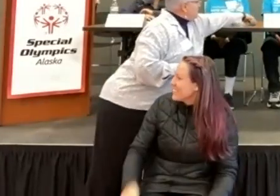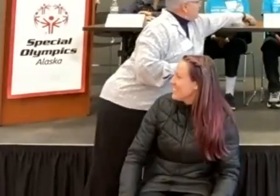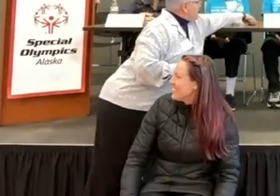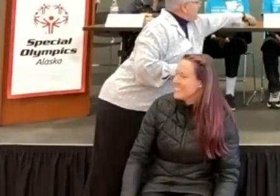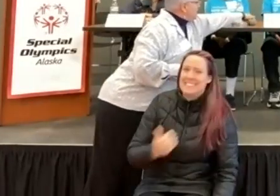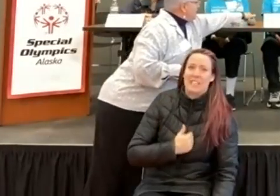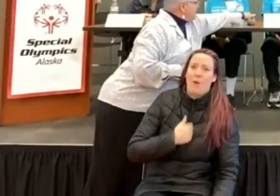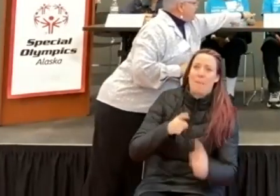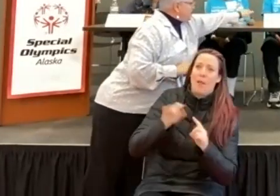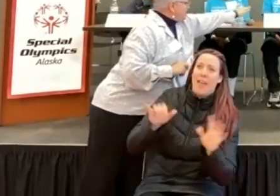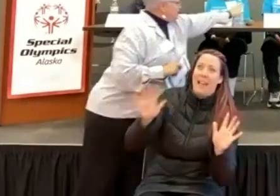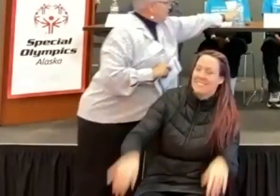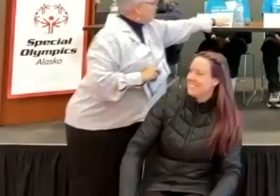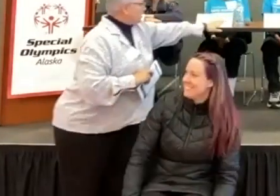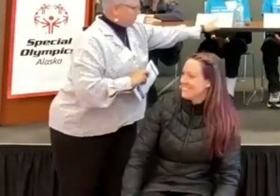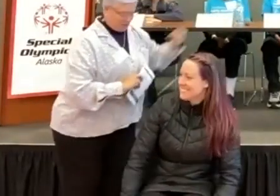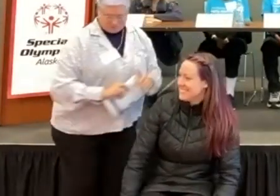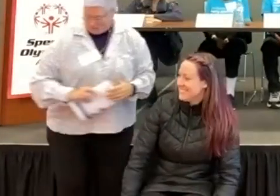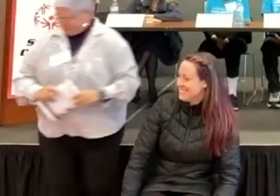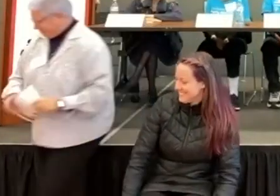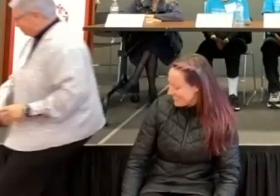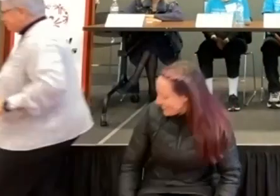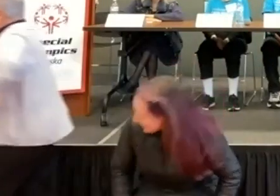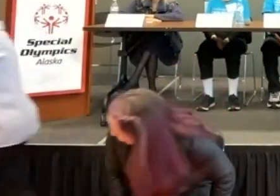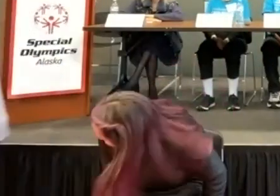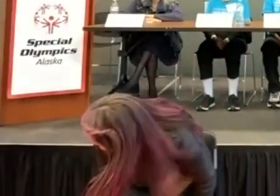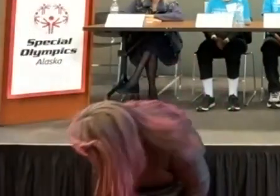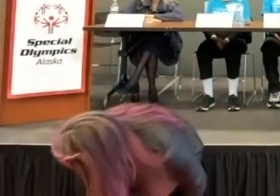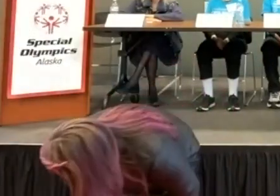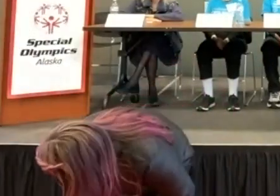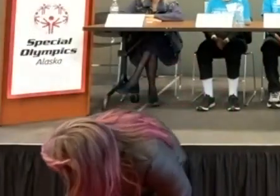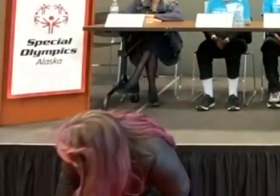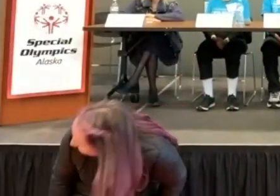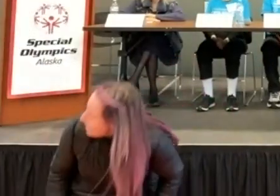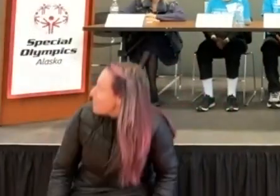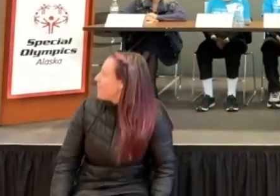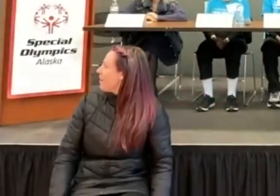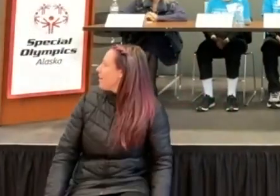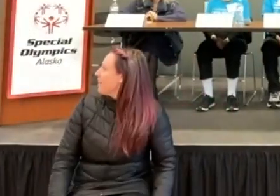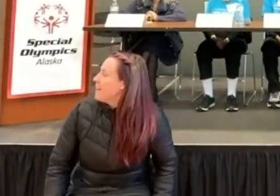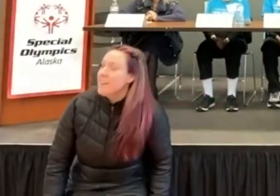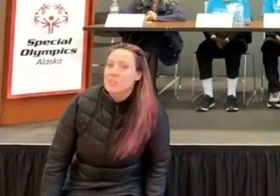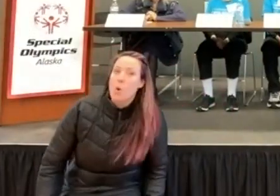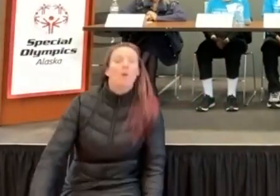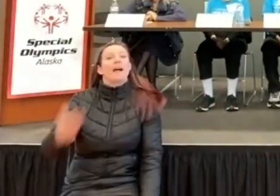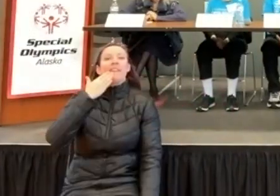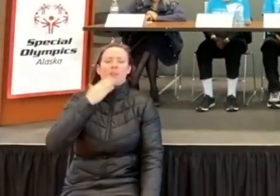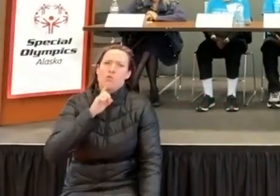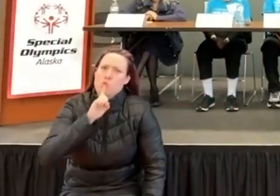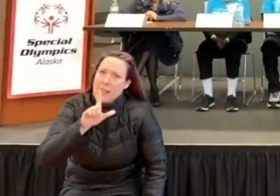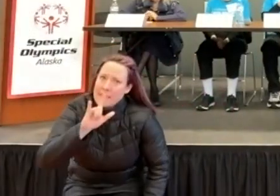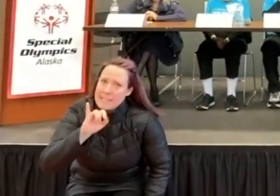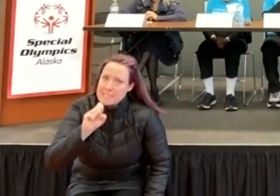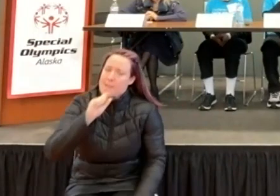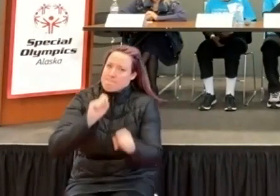Sorry about that. Okay, see if it does it again. Thank you, Lisa. Truly, Lisa's a dear friend. We worked together